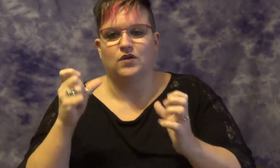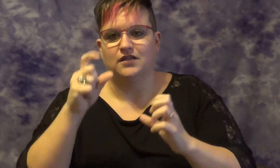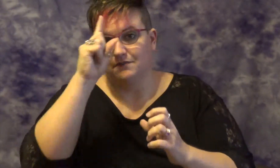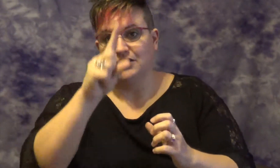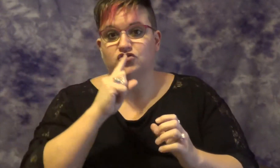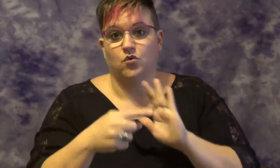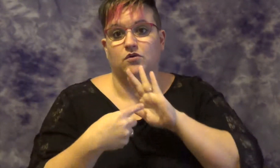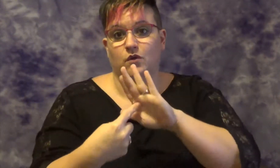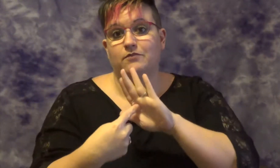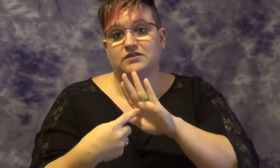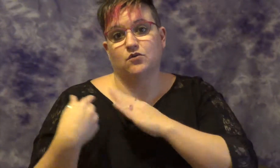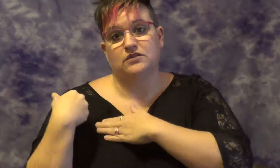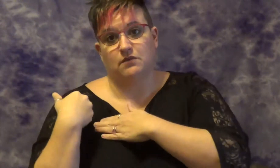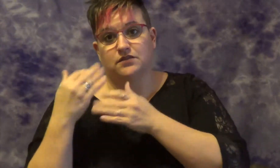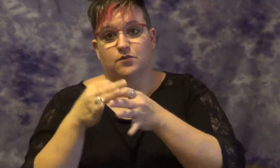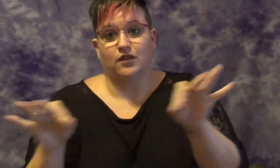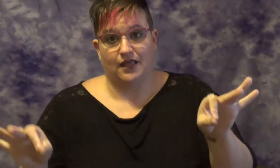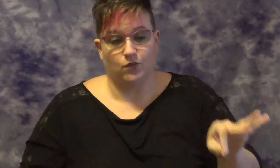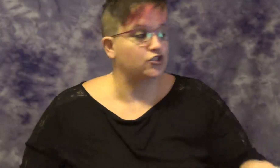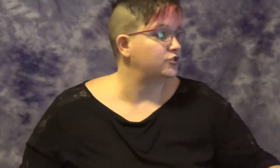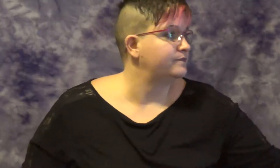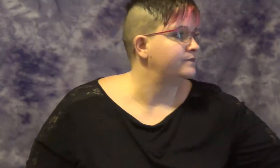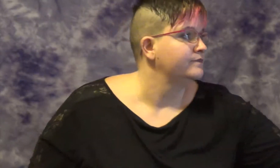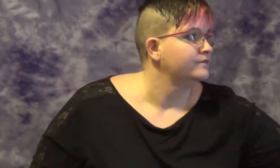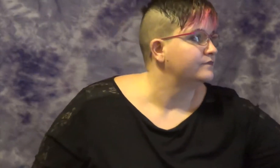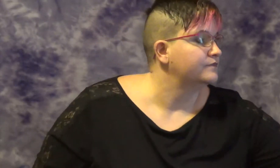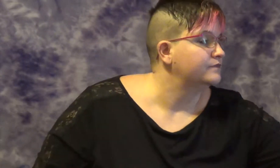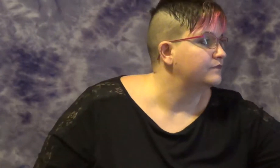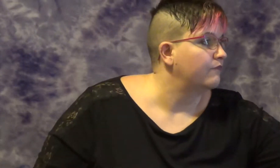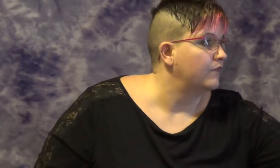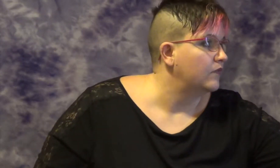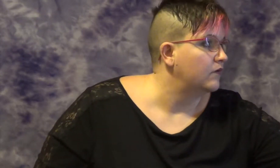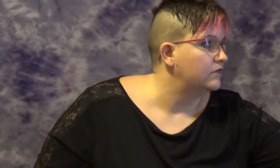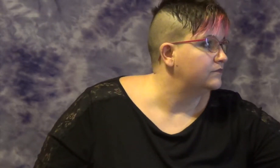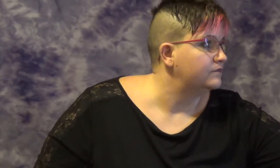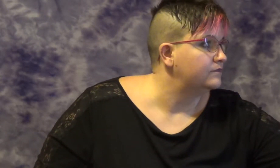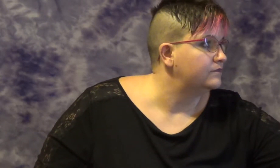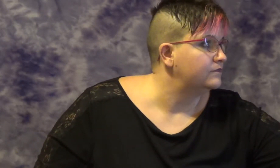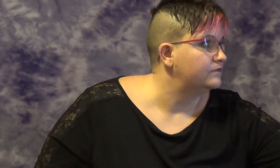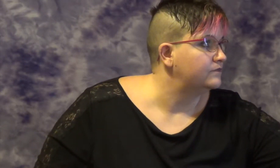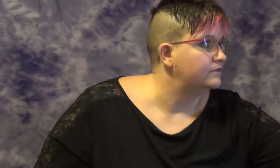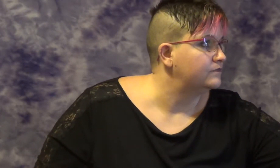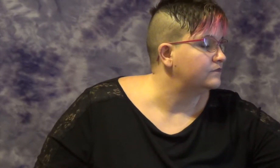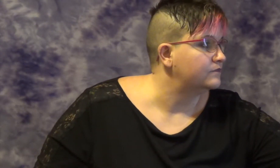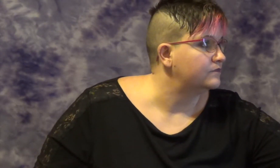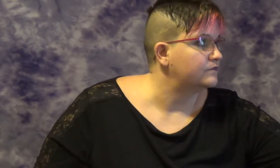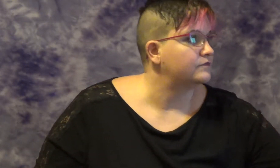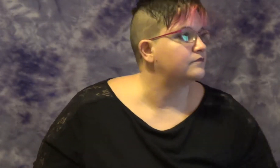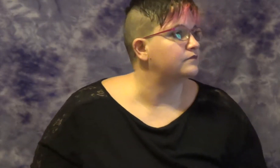other language that doesn't claim responsibility, it's very important that we pay attention to that.